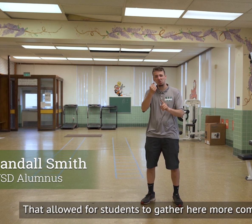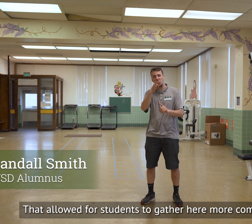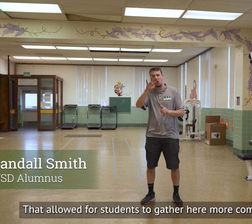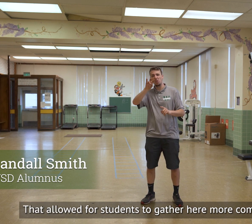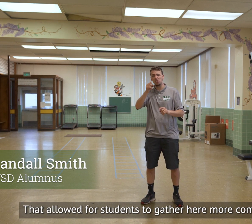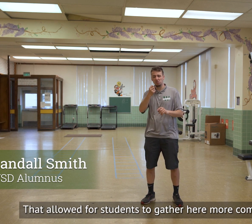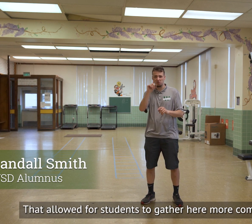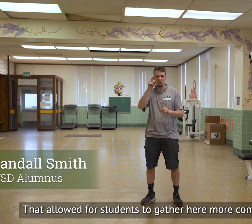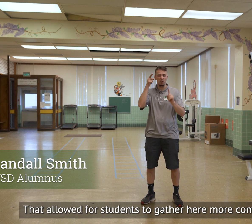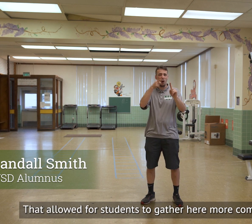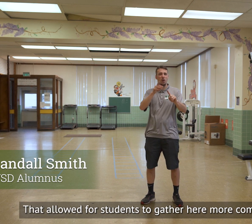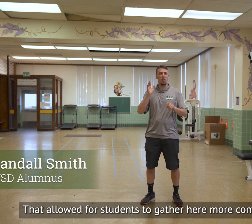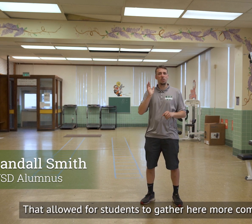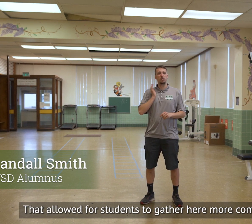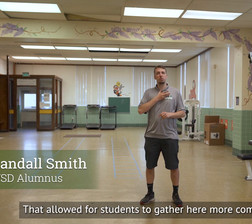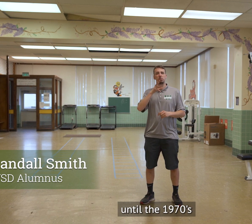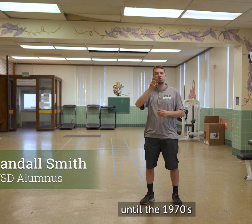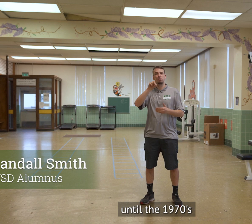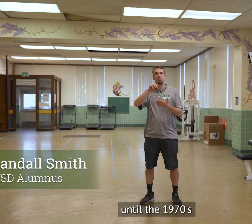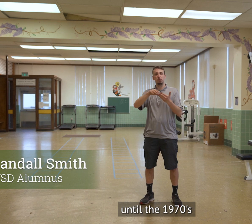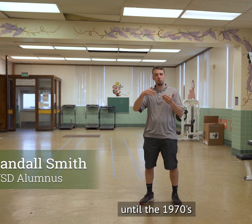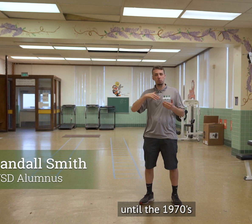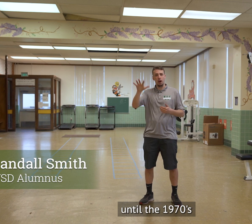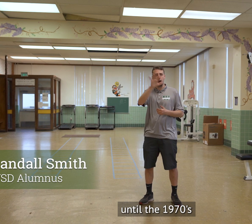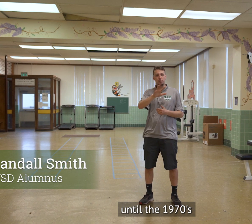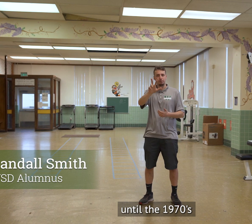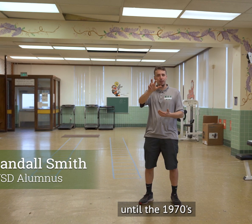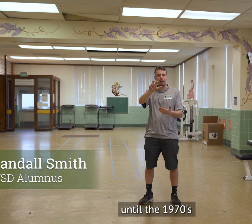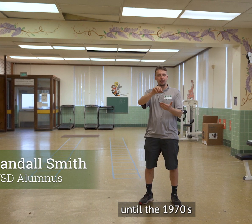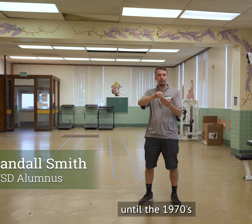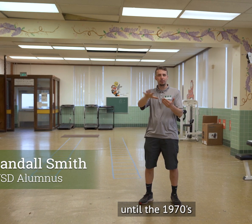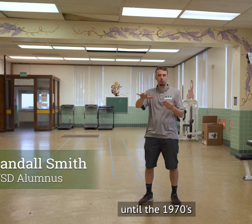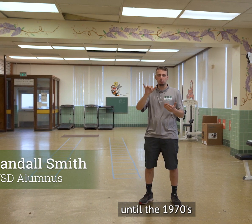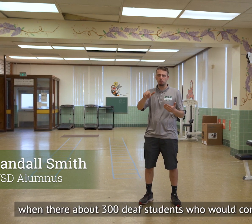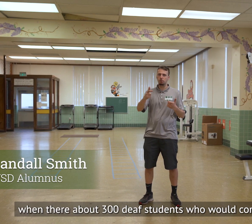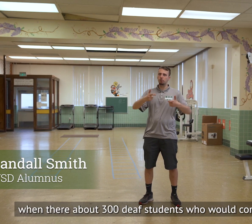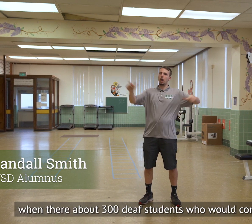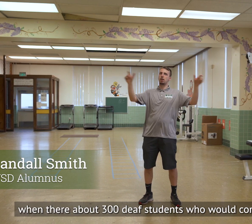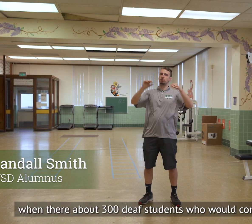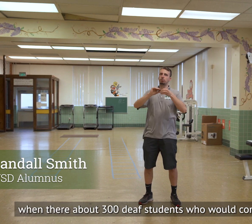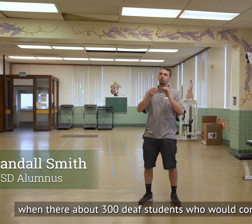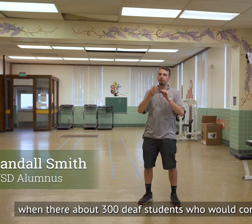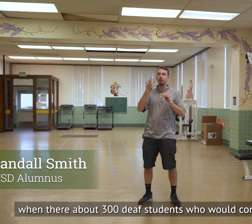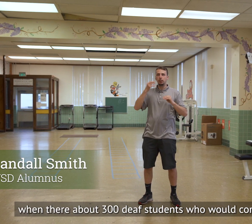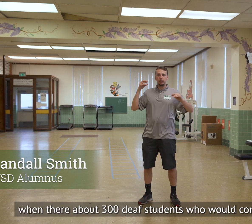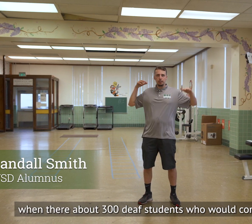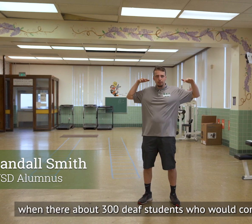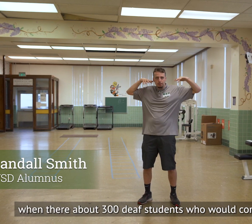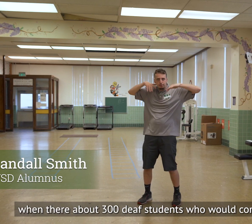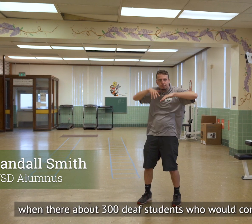here more comfortably until the 1970s, when there were about 300